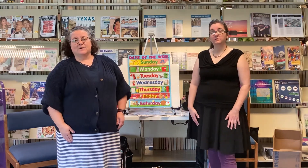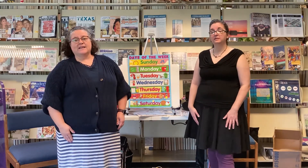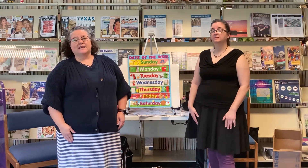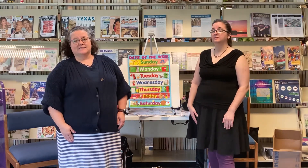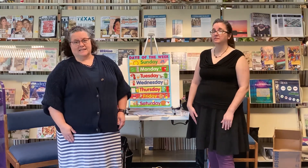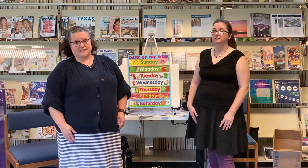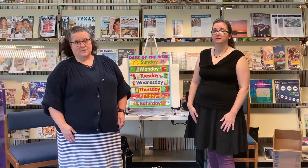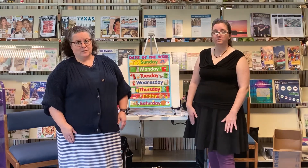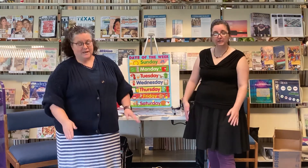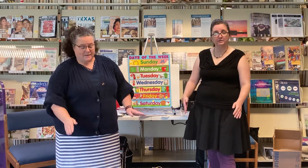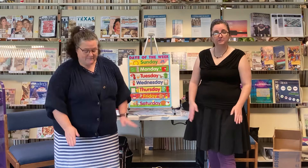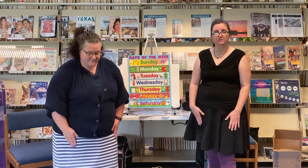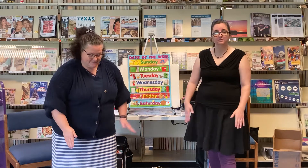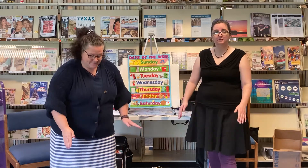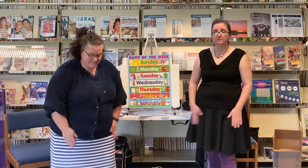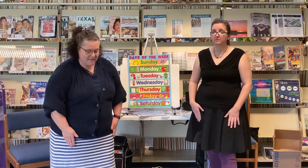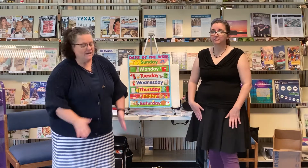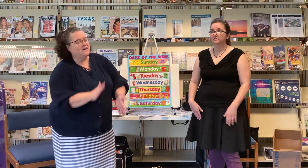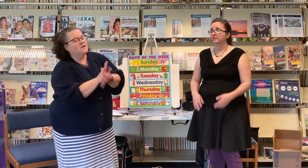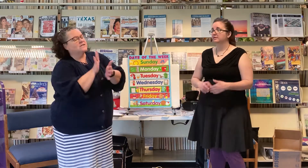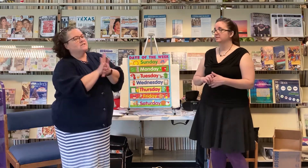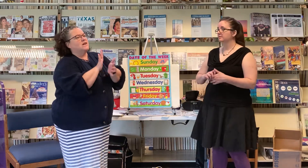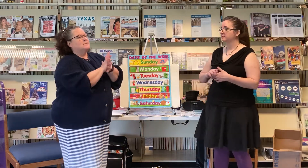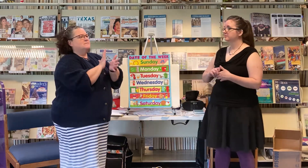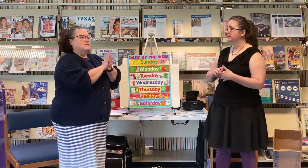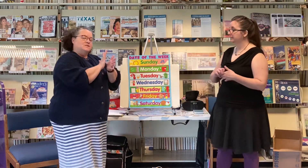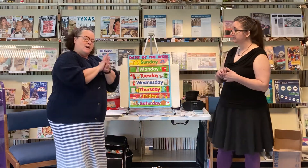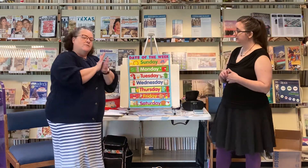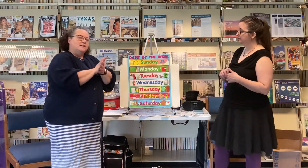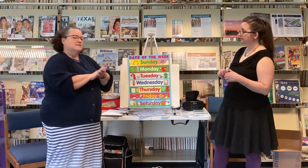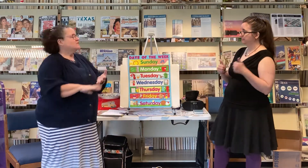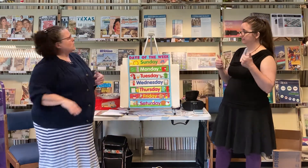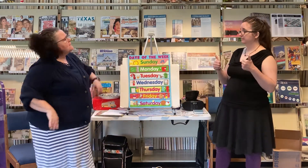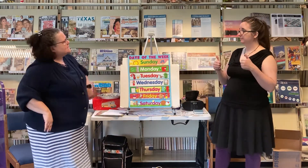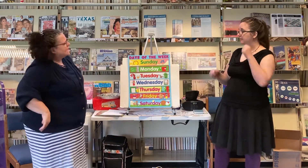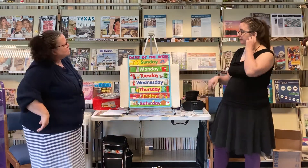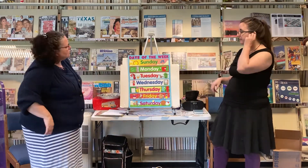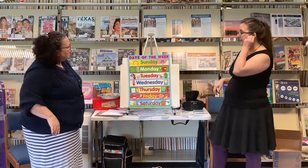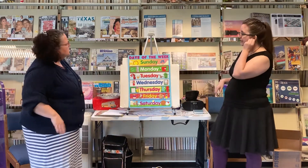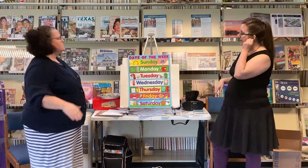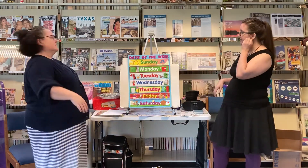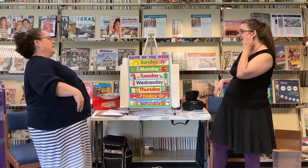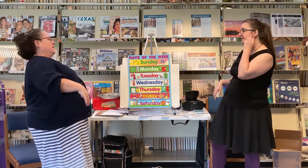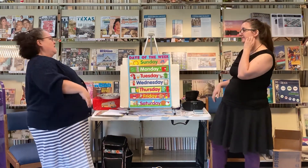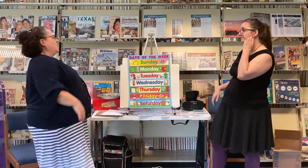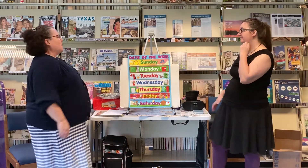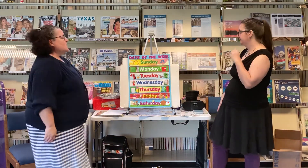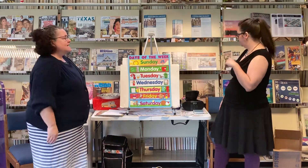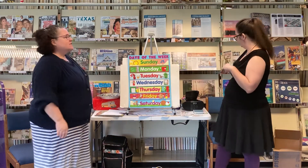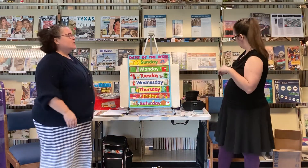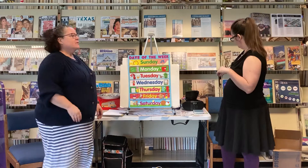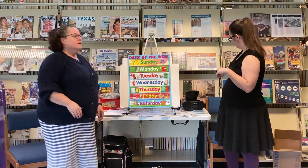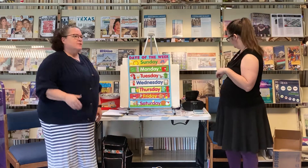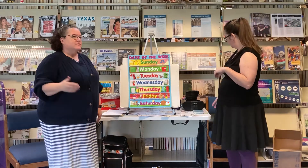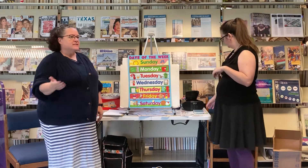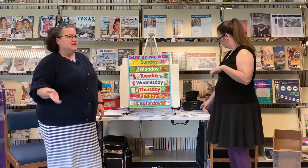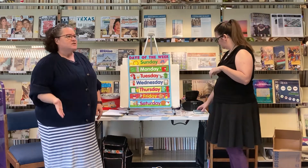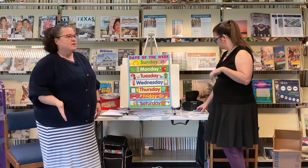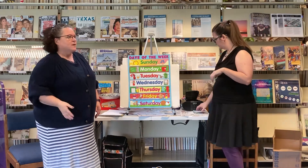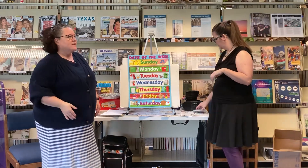week. Days of the week. Oh, good job. Good job, friends. Good job, Miss Angela. Thank you. Thank you. All right. So we're going to briefly touch on weather